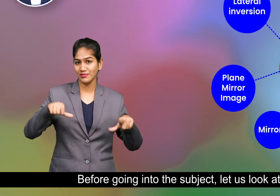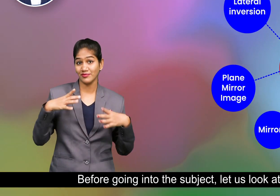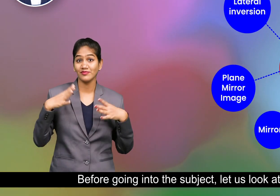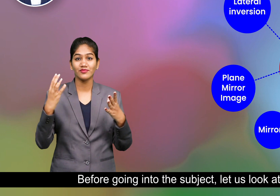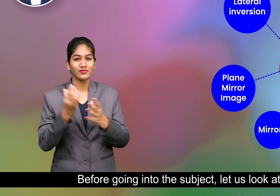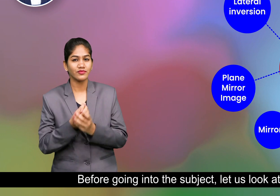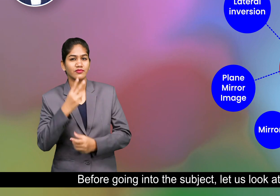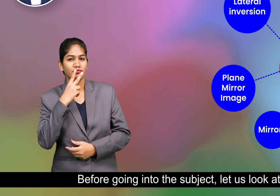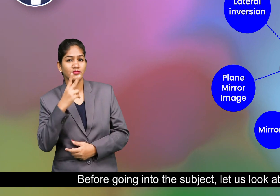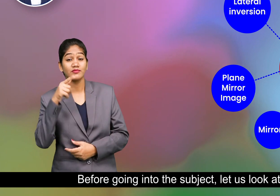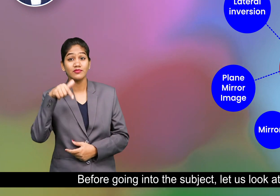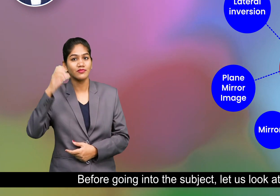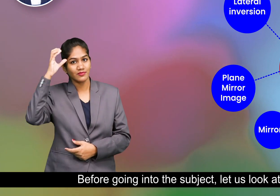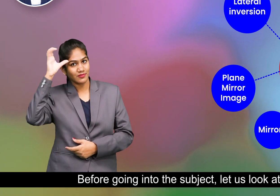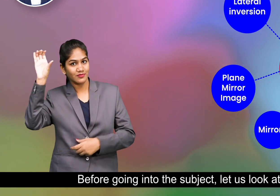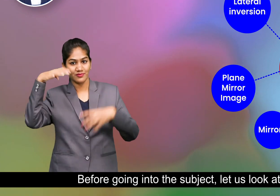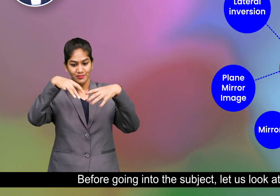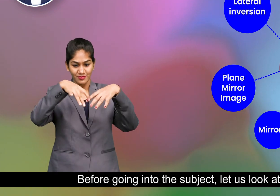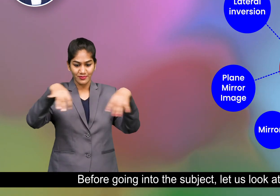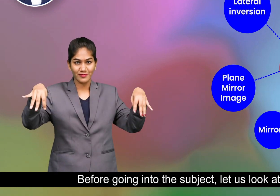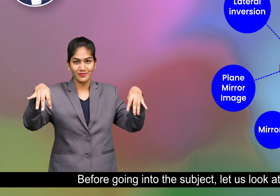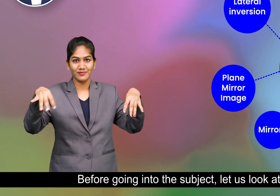let us look at this mind map.